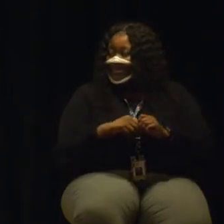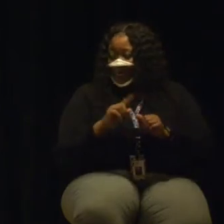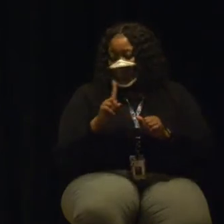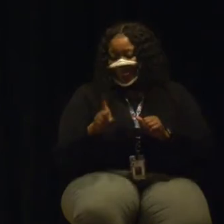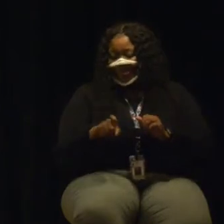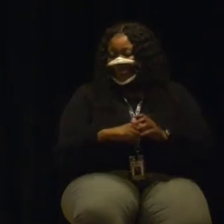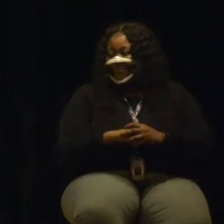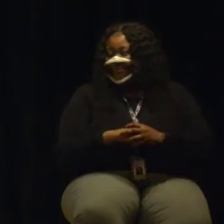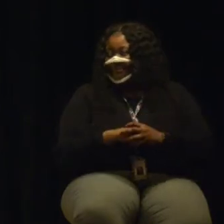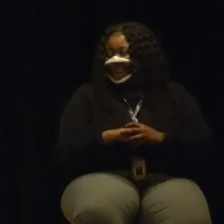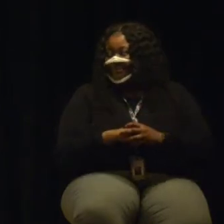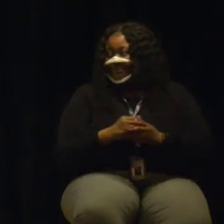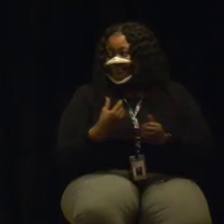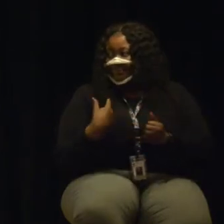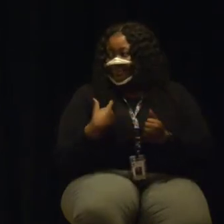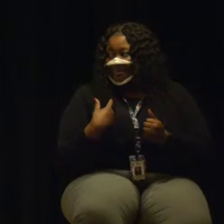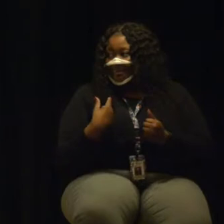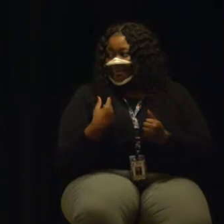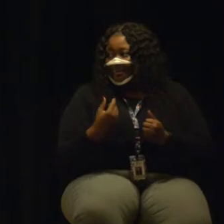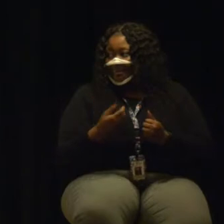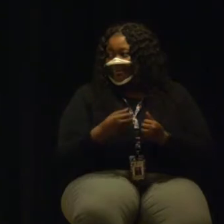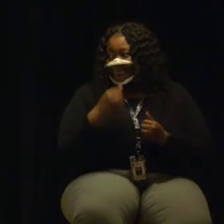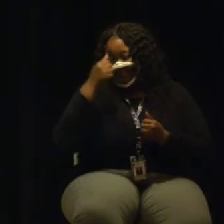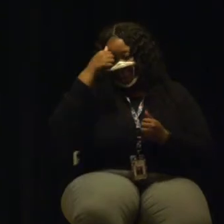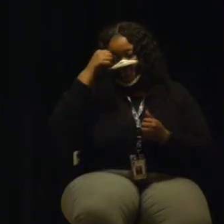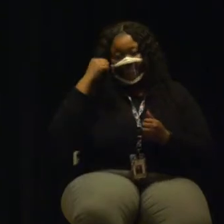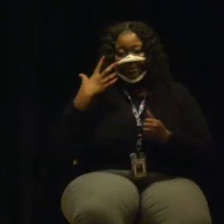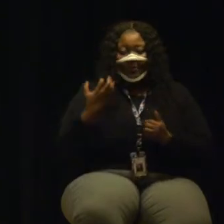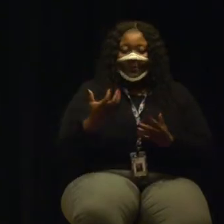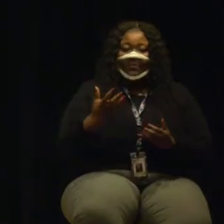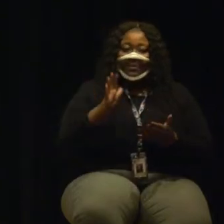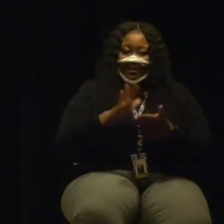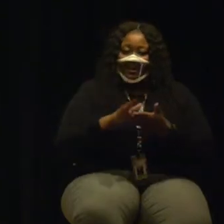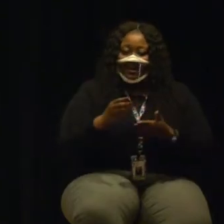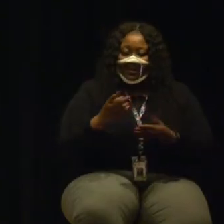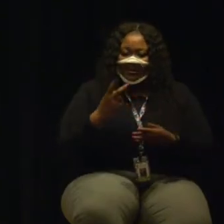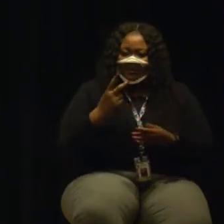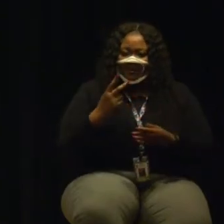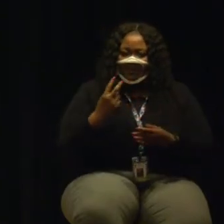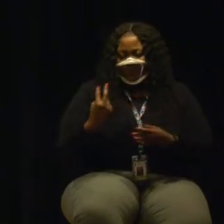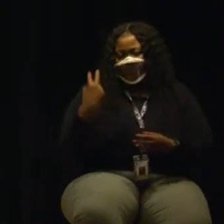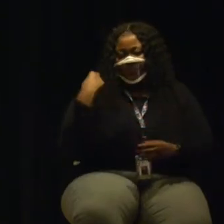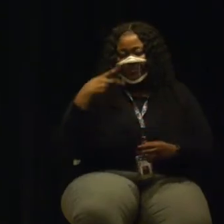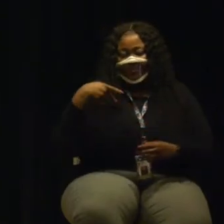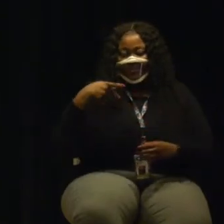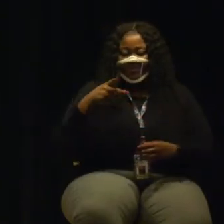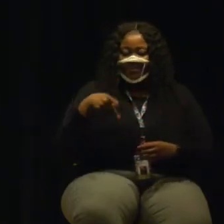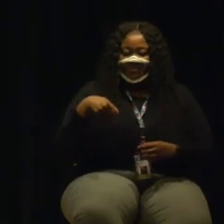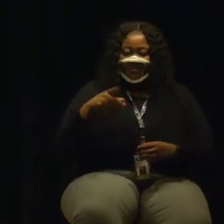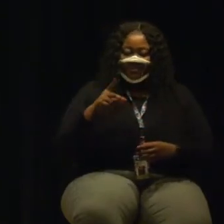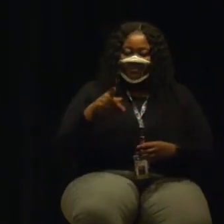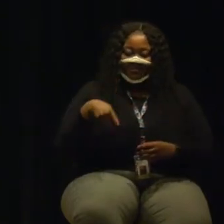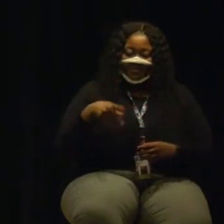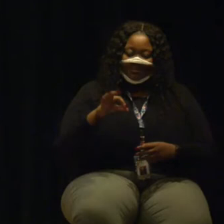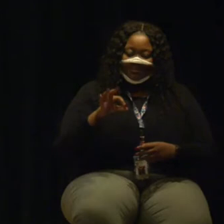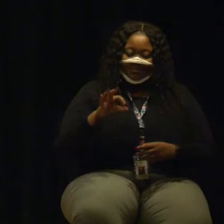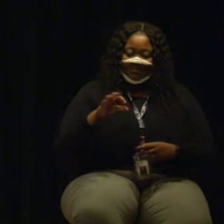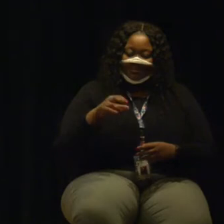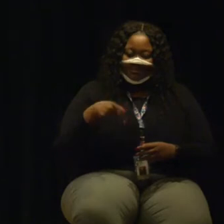I wanted to ask about, I saw the PBS special like 10 years ago. Yeah. I thought he was very